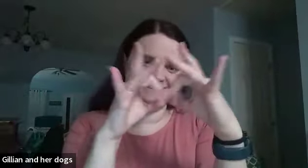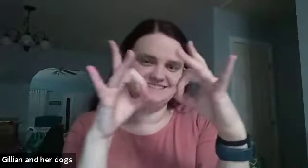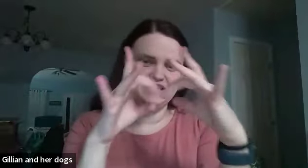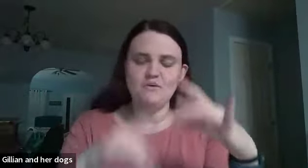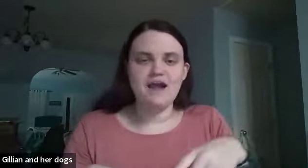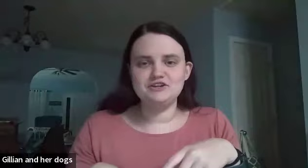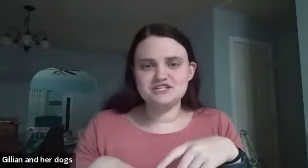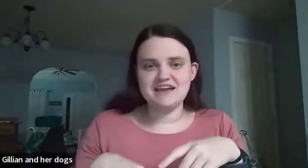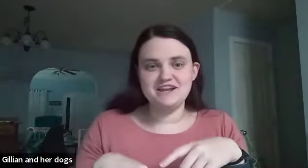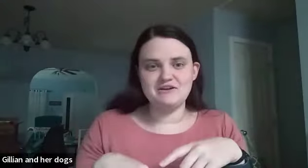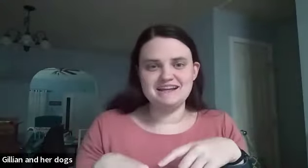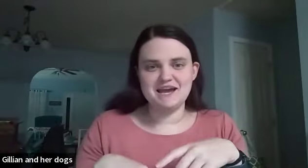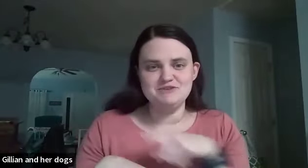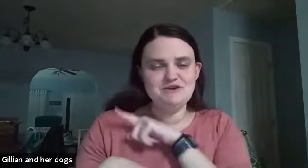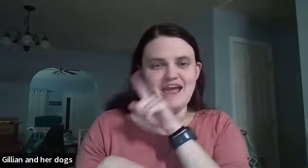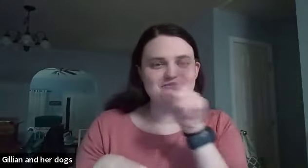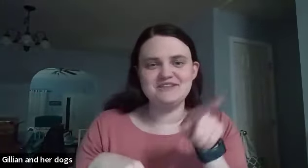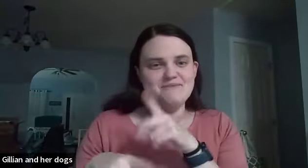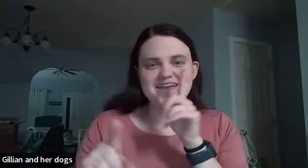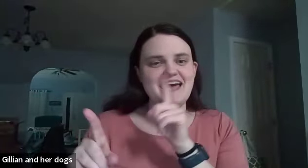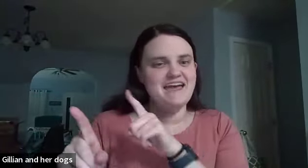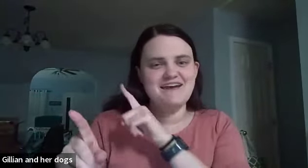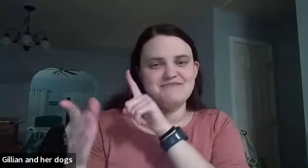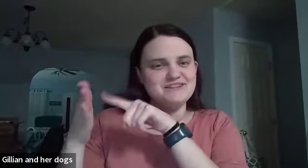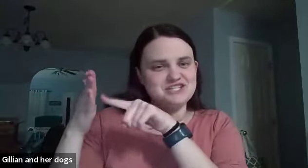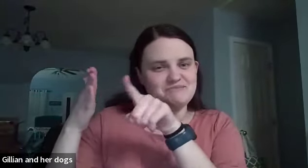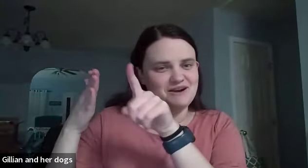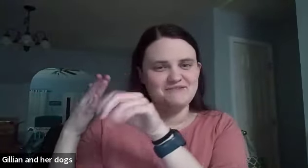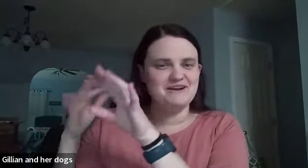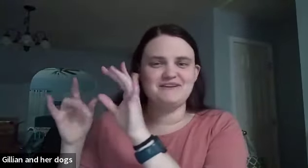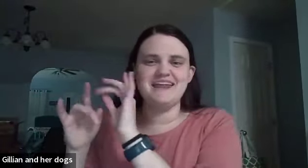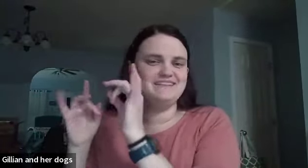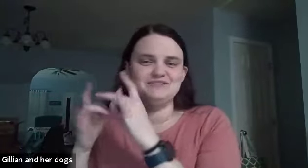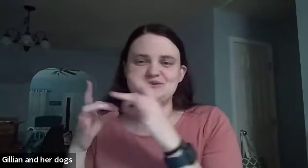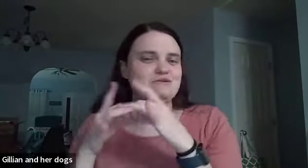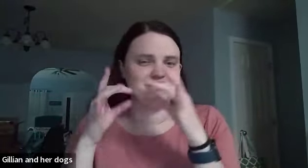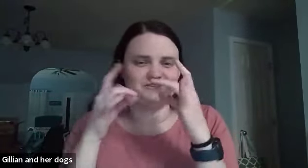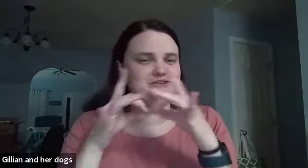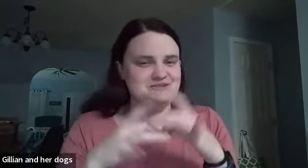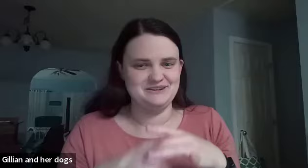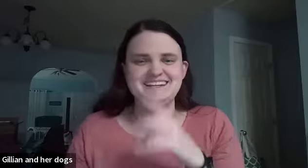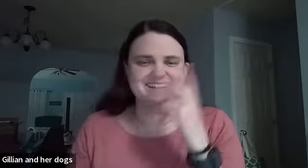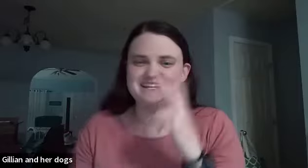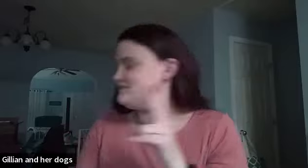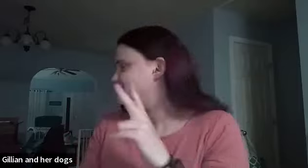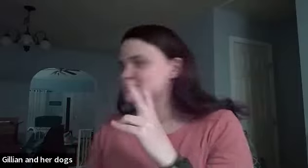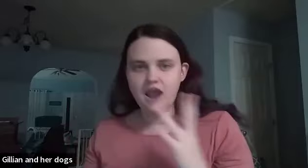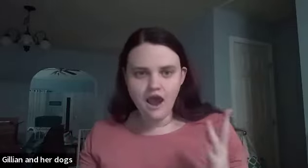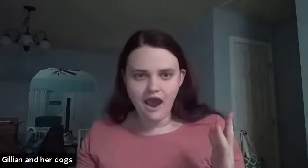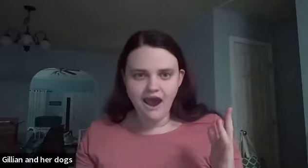Starbucks. Wow, you're just having a great time. I'm hitting every little check mark over there of any little store or restaurant you go to. I can see it on her face. She's like,